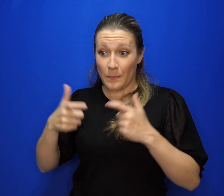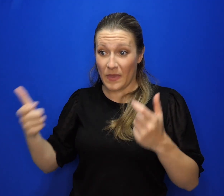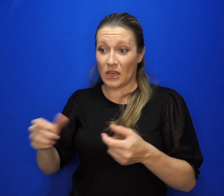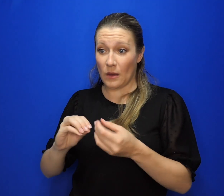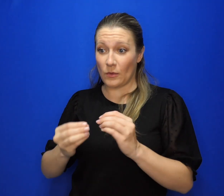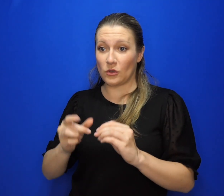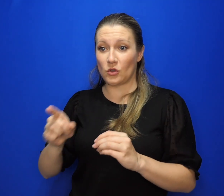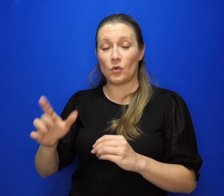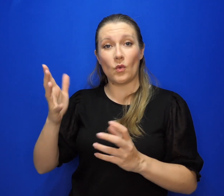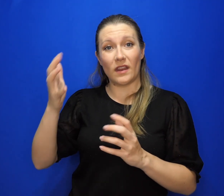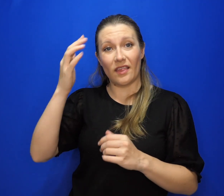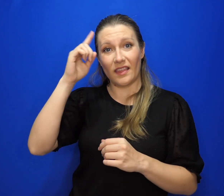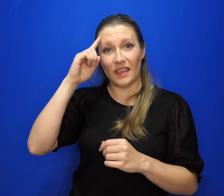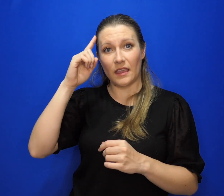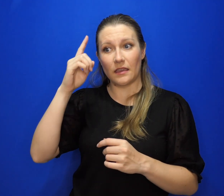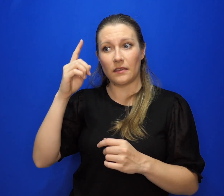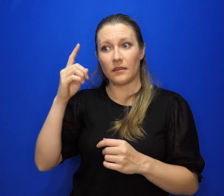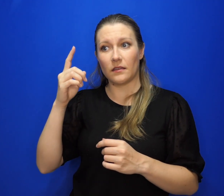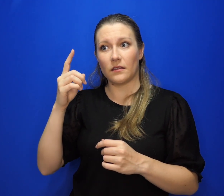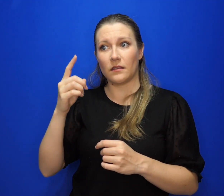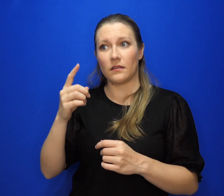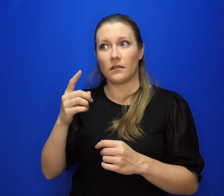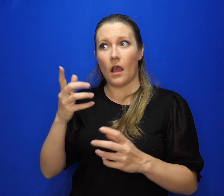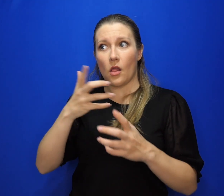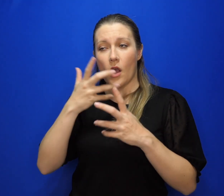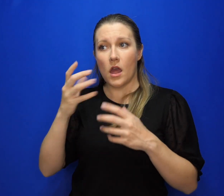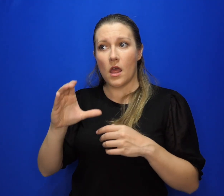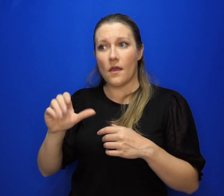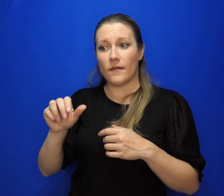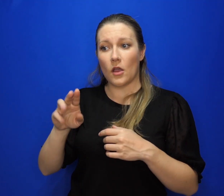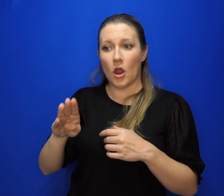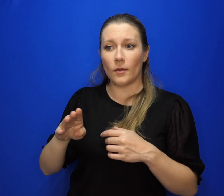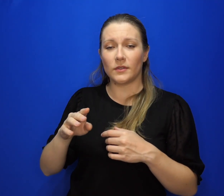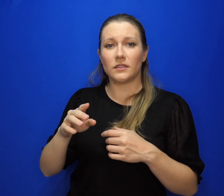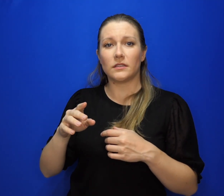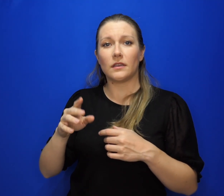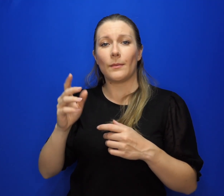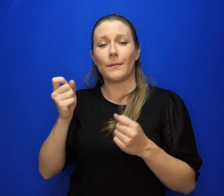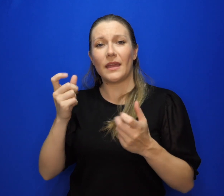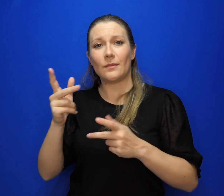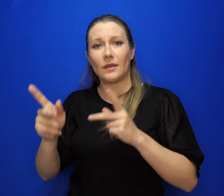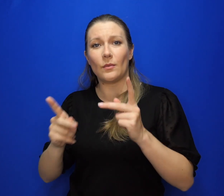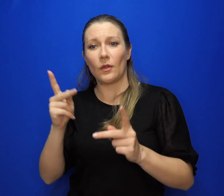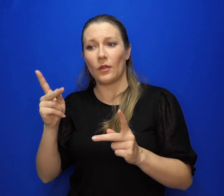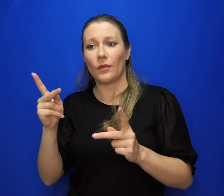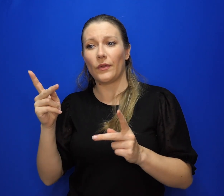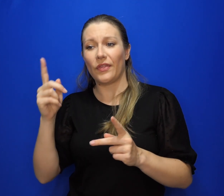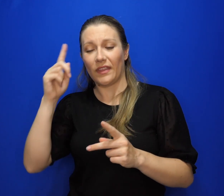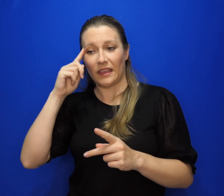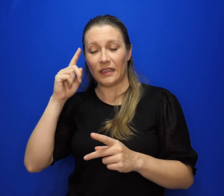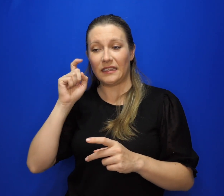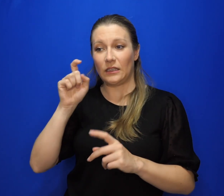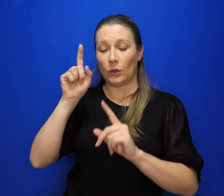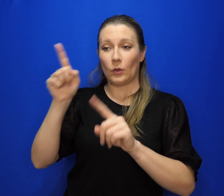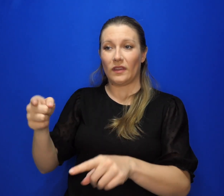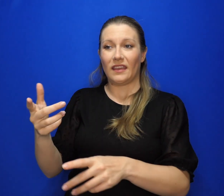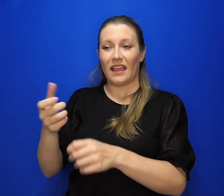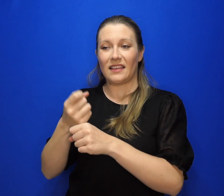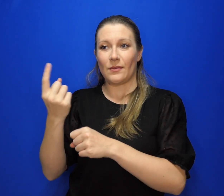a lot, or like, instead of thinking like, let me put in some fast acting sugar and then go get something that digests a little